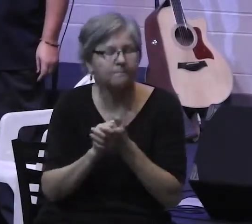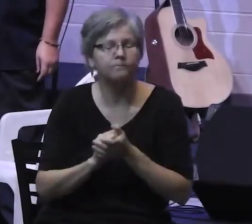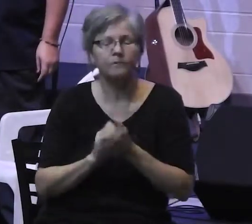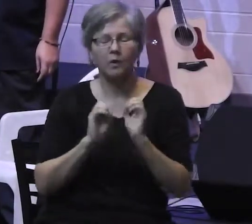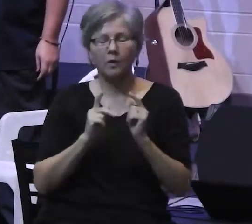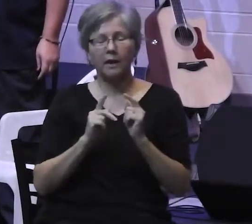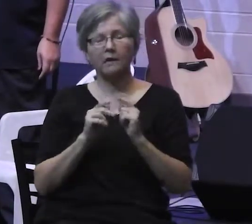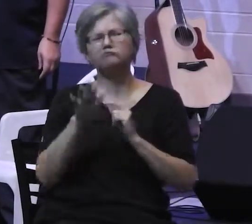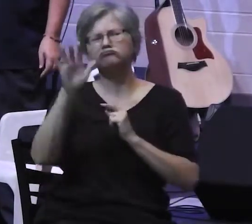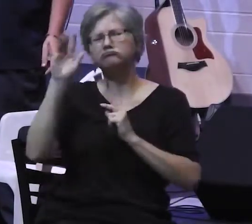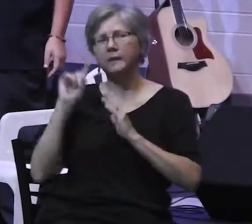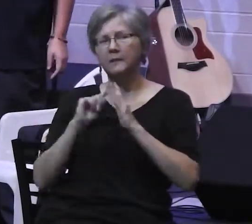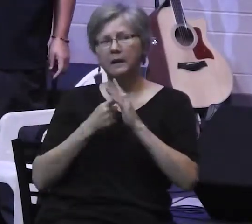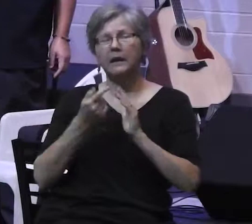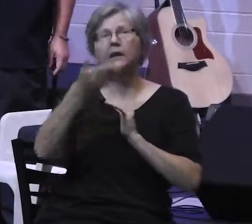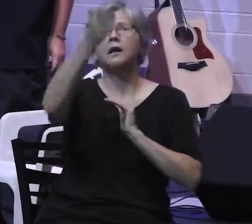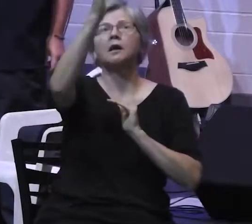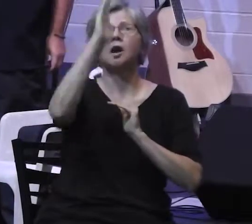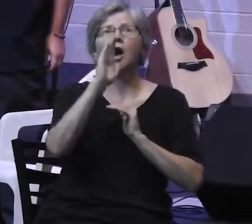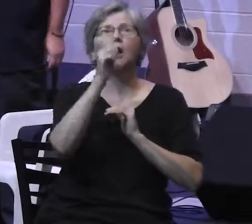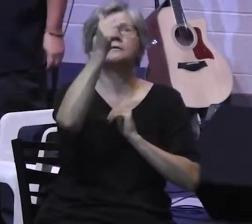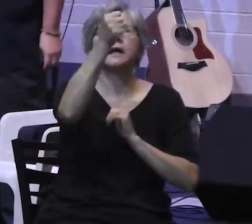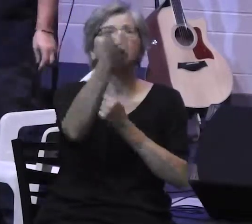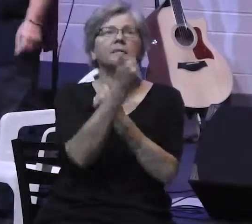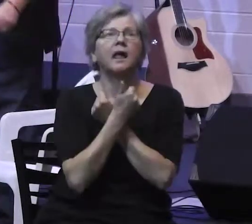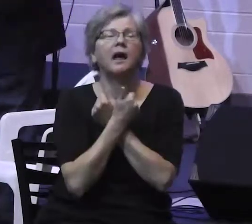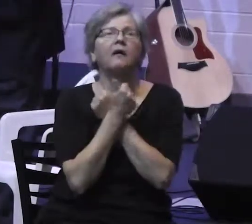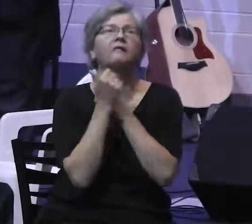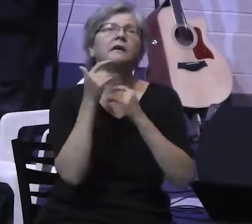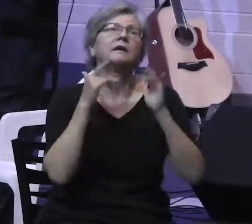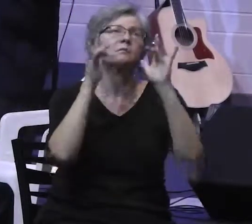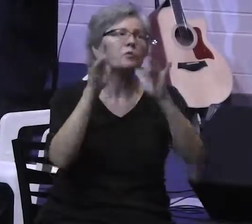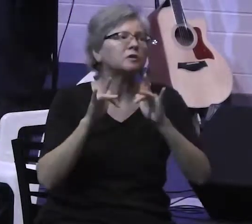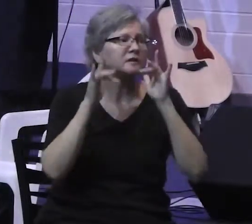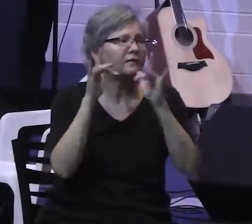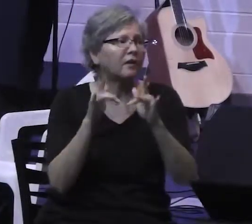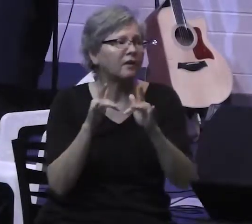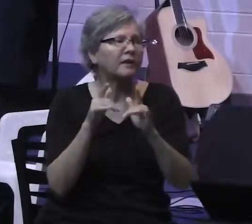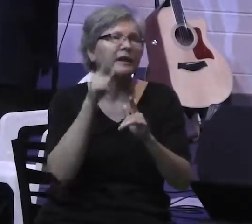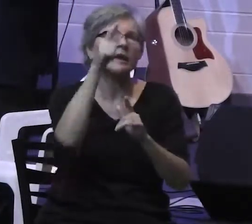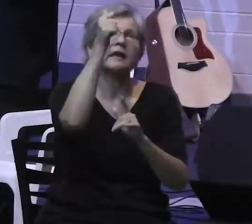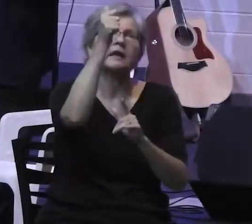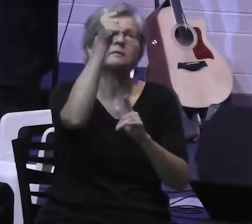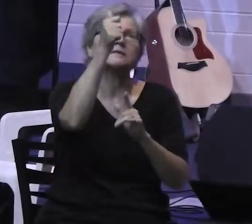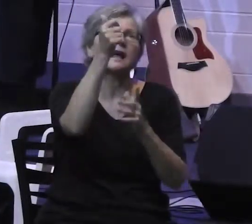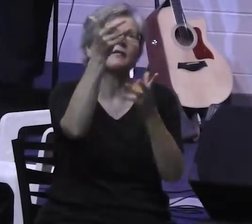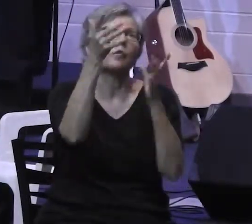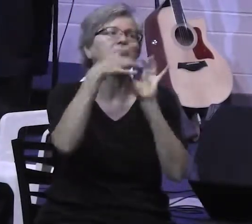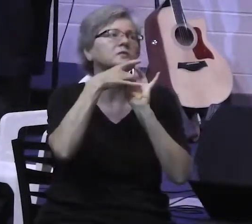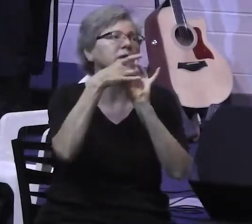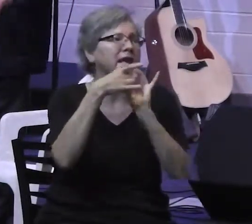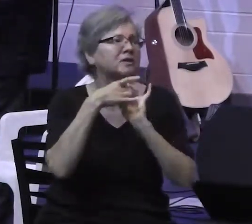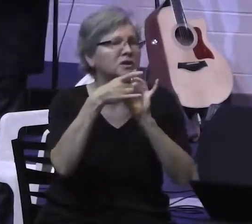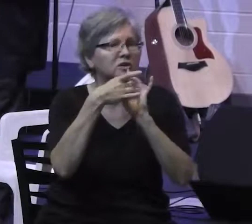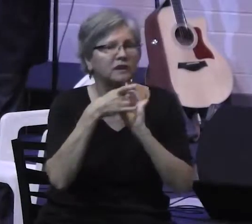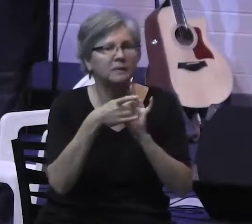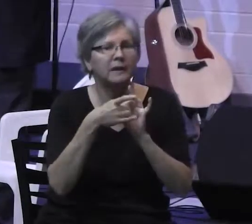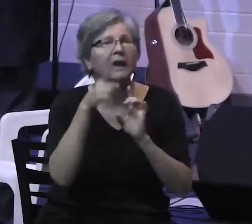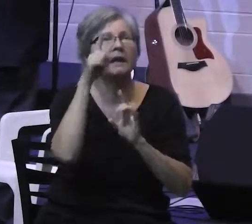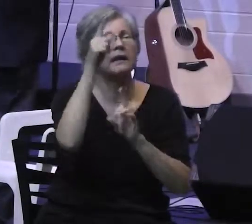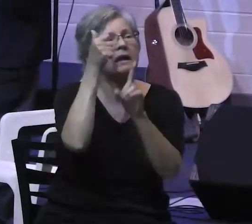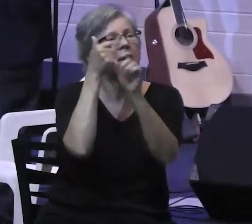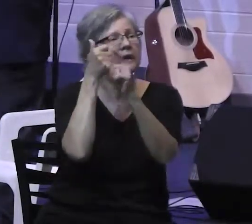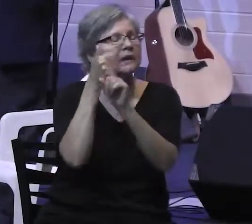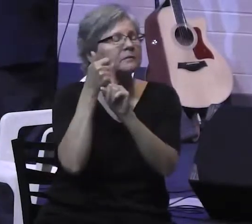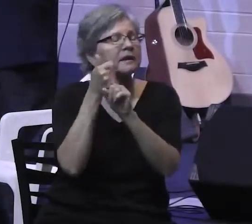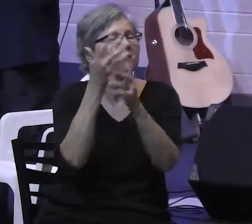love and merciful, and because he himself is relationship, and out of him pours love and mercy and grace, he wants to give